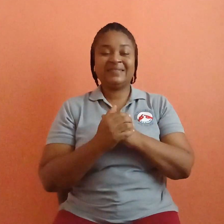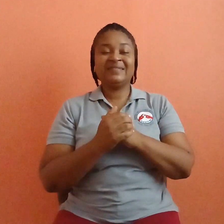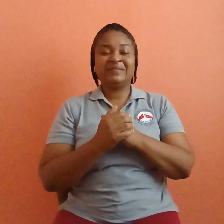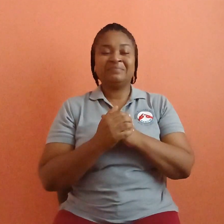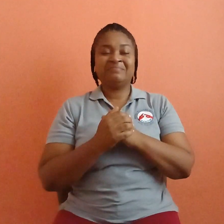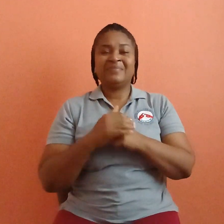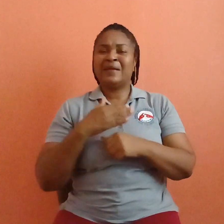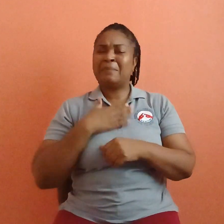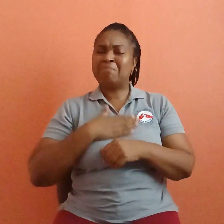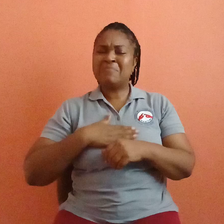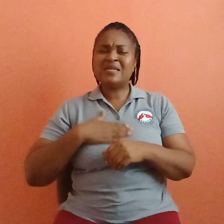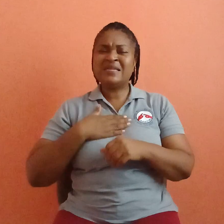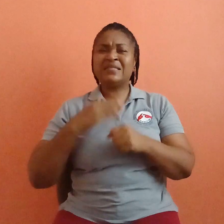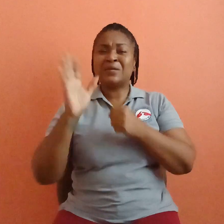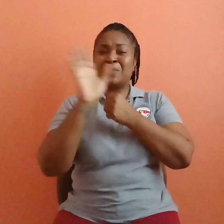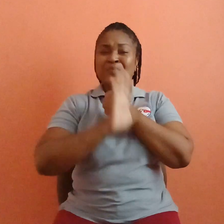Please protect their innocence,